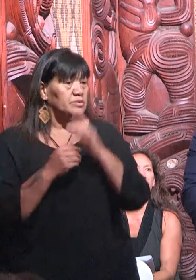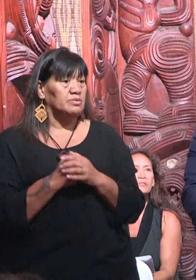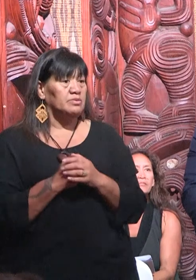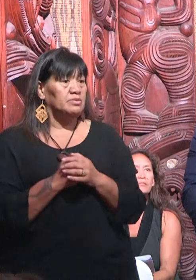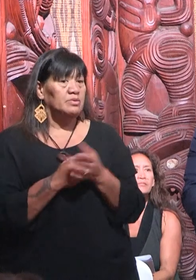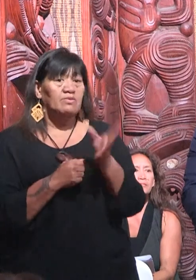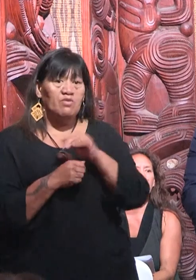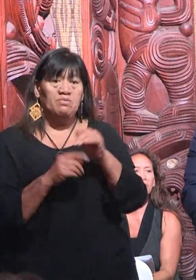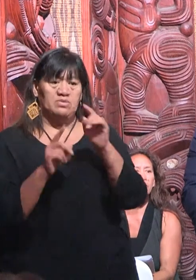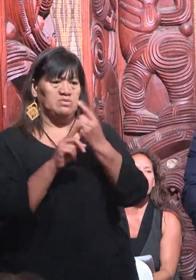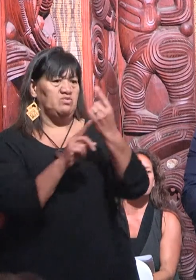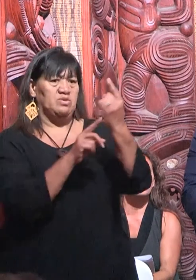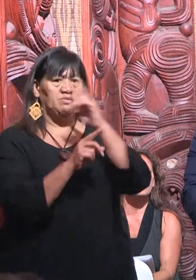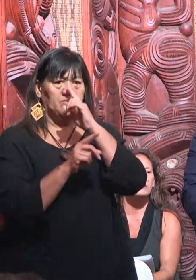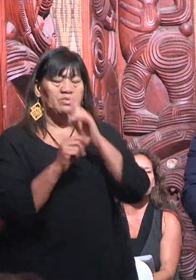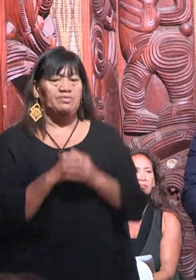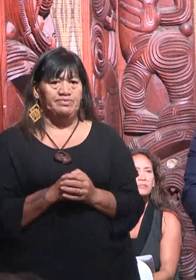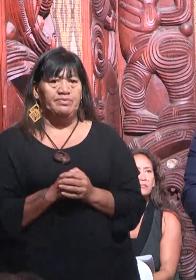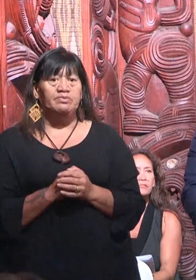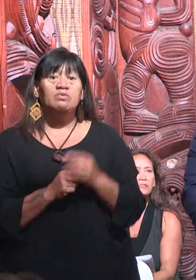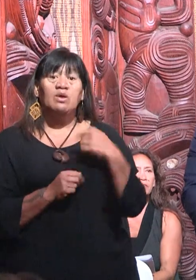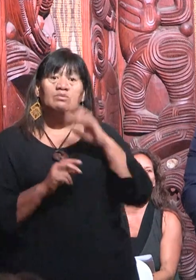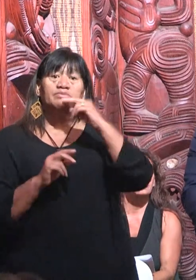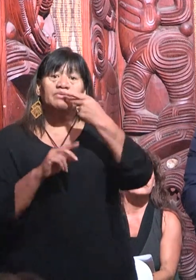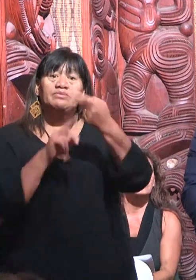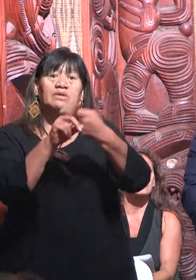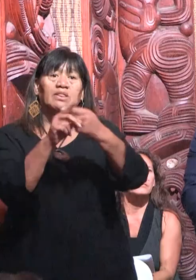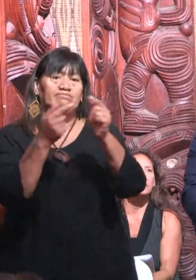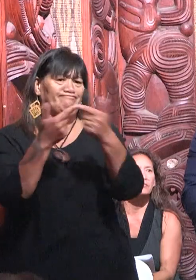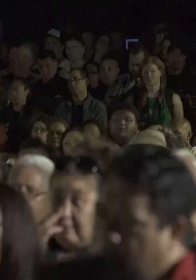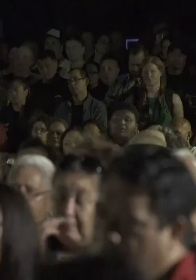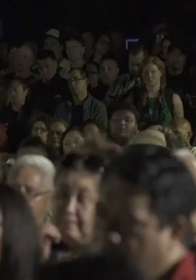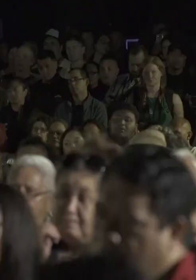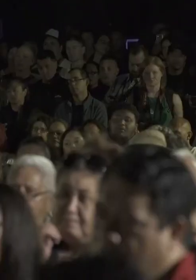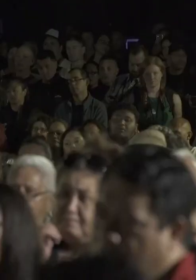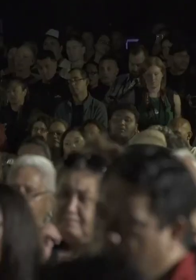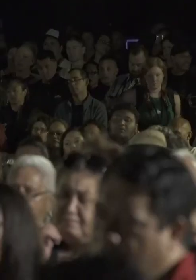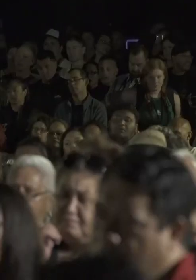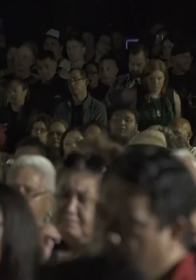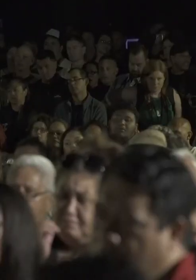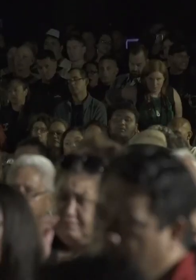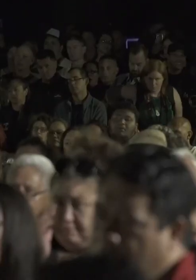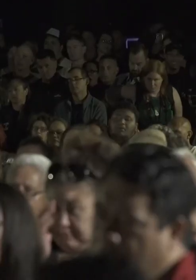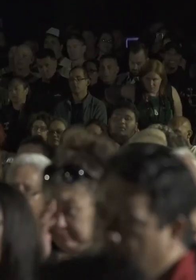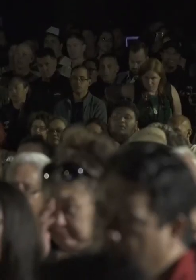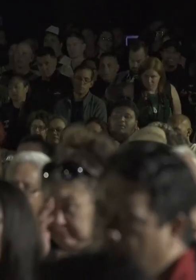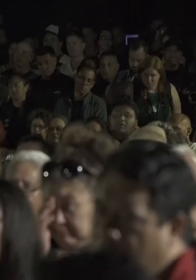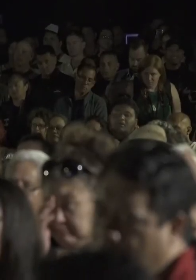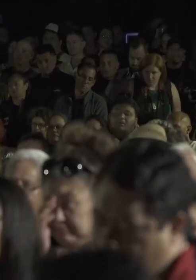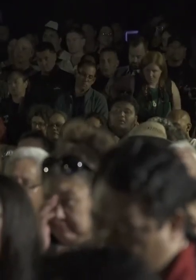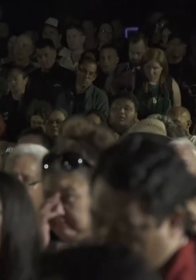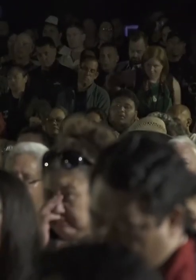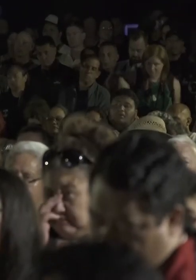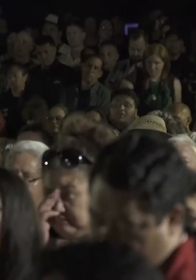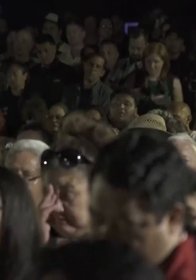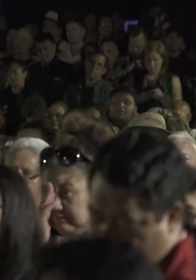te toa, no te ere me tātou ki rite pōpingi, ki rute te are pure. Ka pore tātou, ki rute